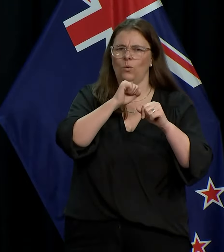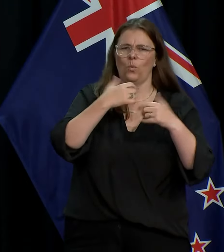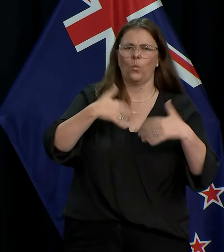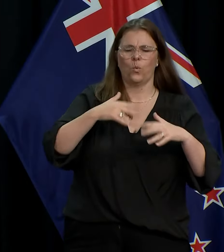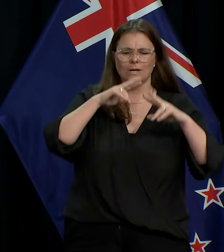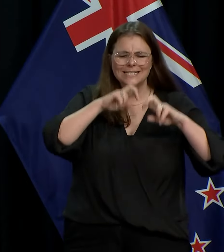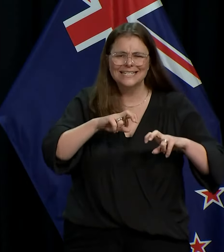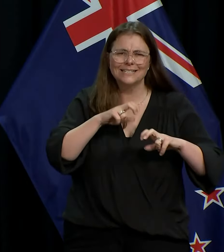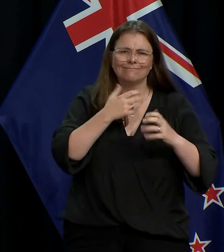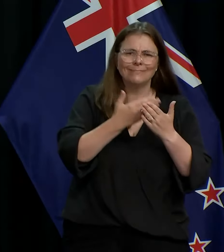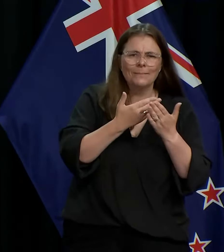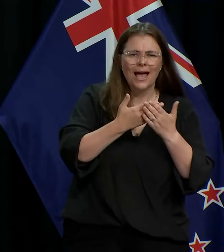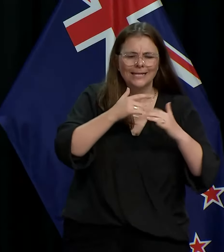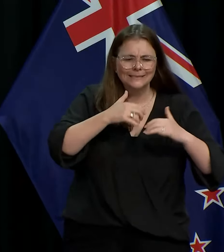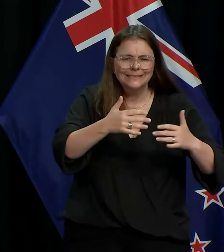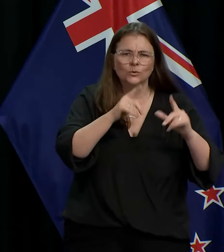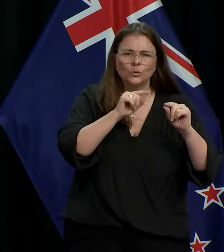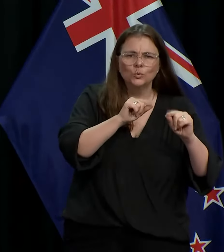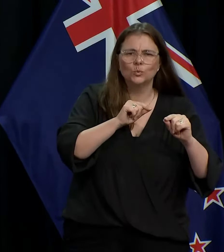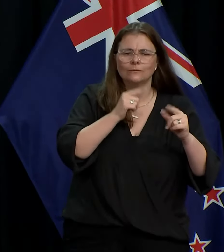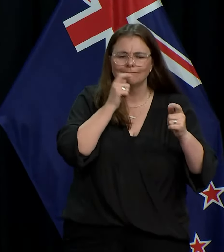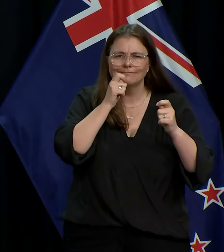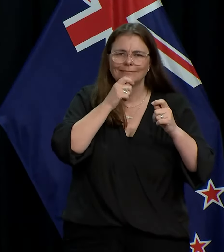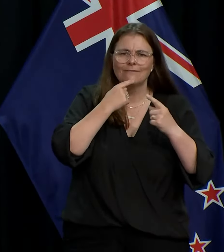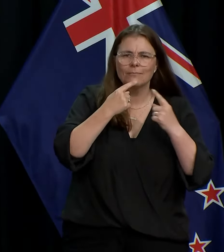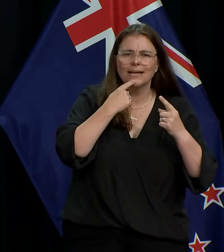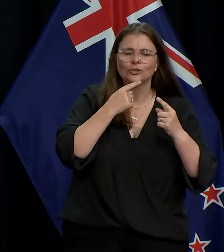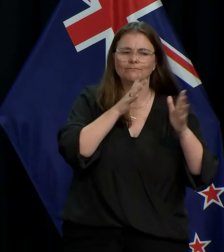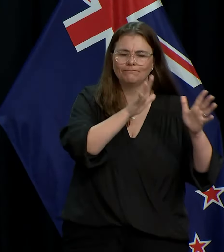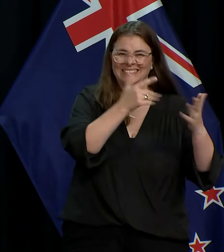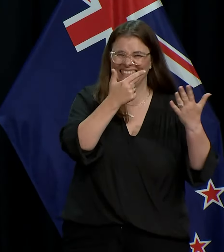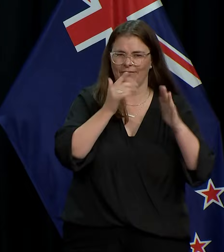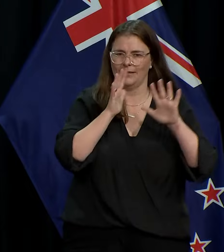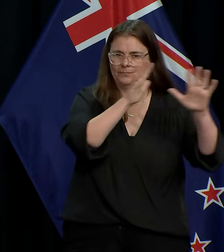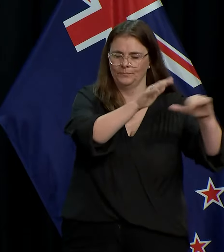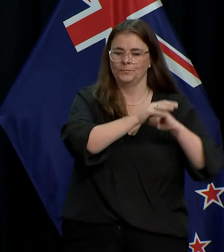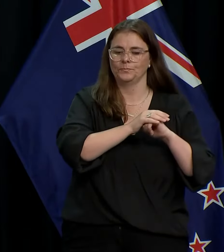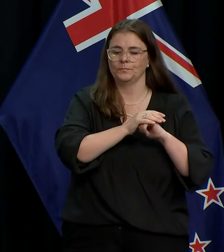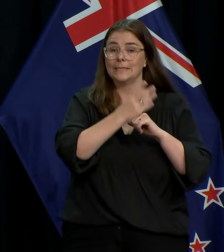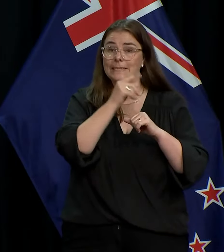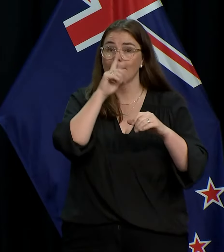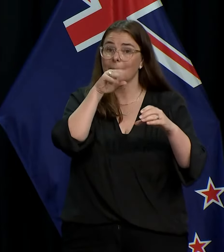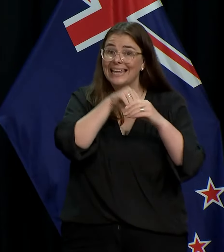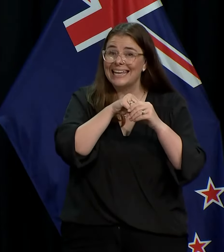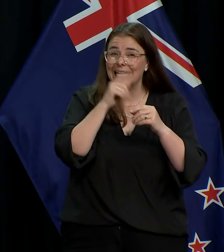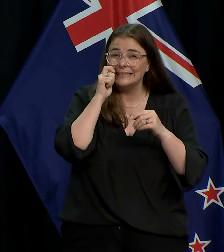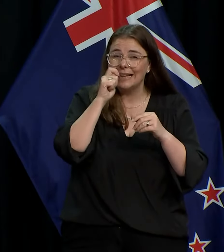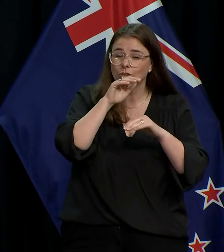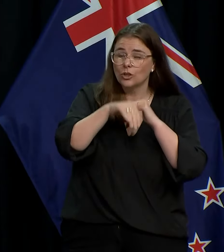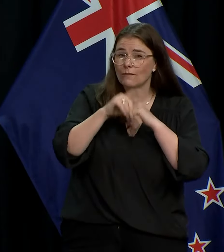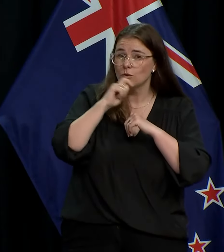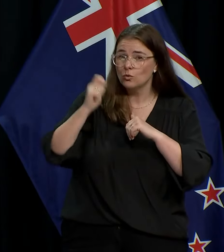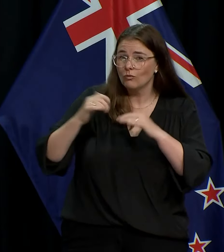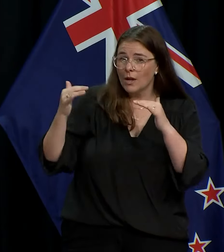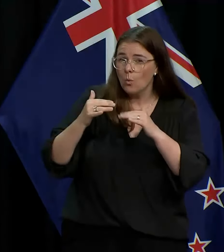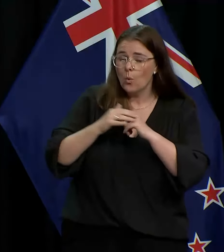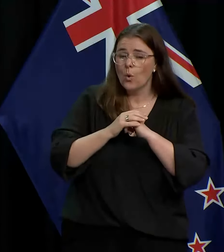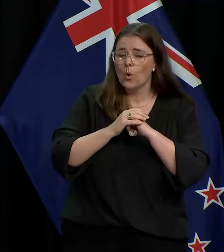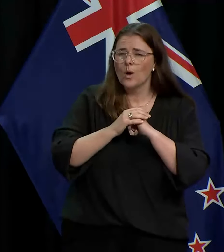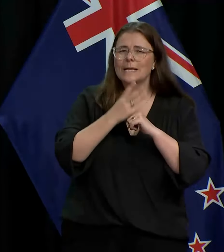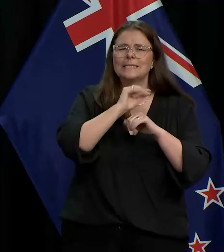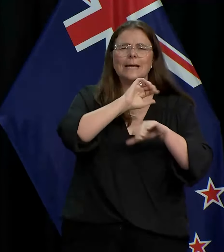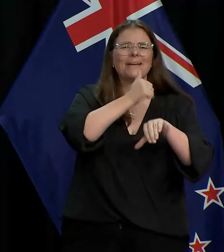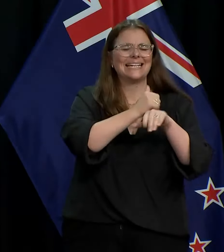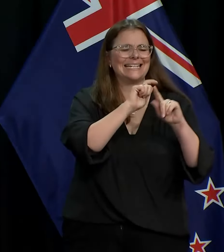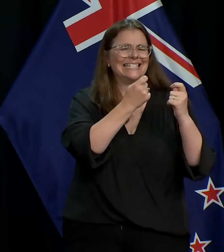for intelligence assessments. Some of our people will directly support intelligence work on the Ukraine war, and some will join existing